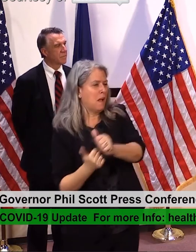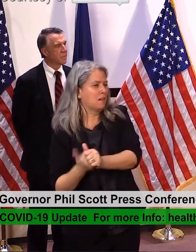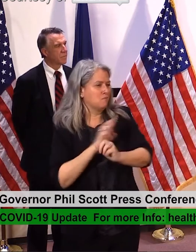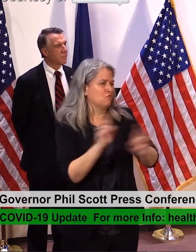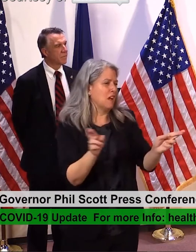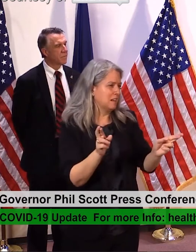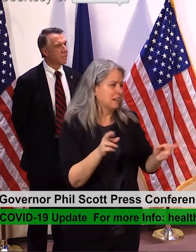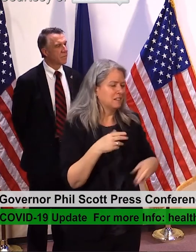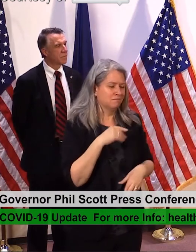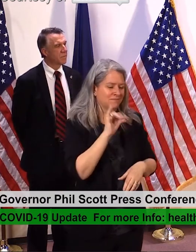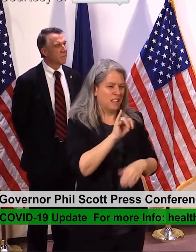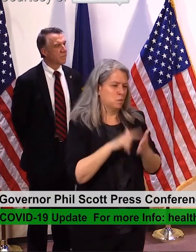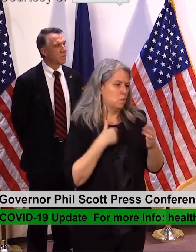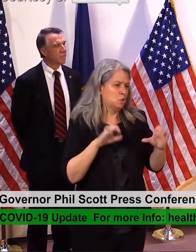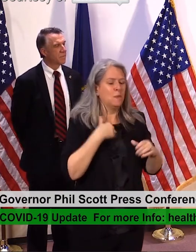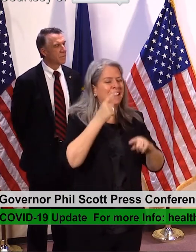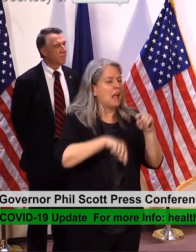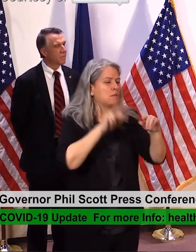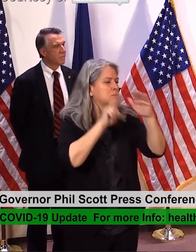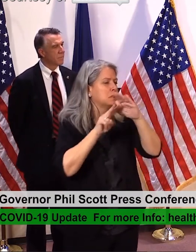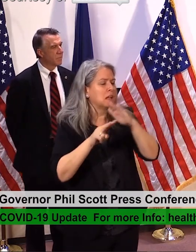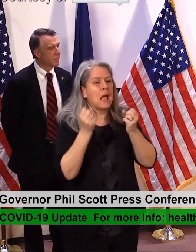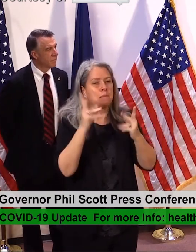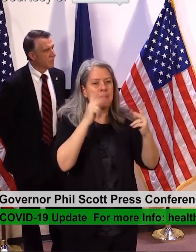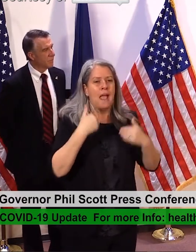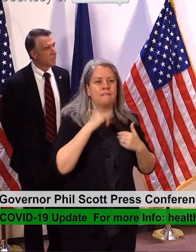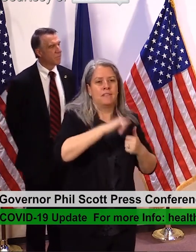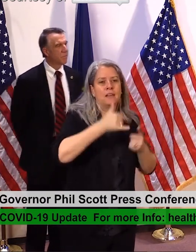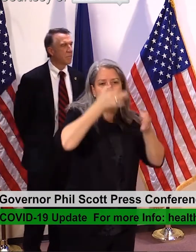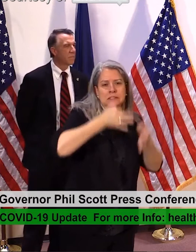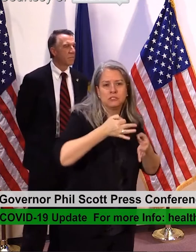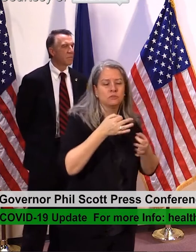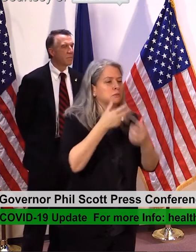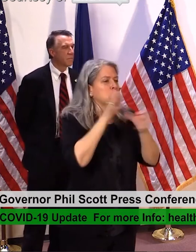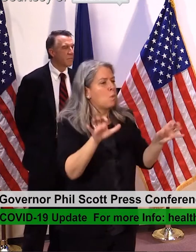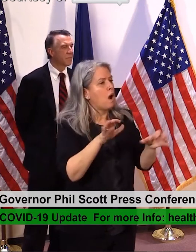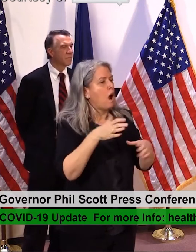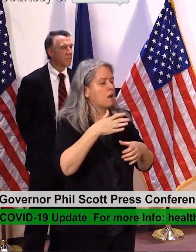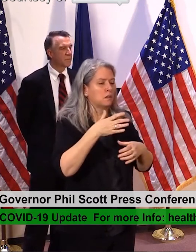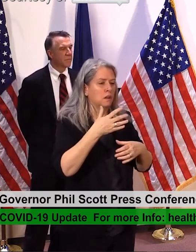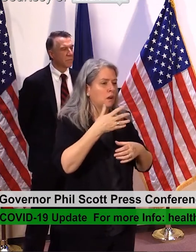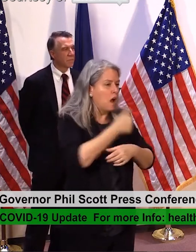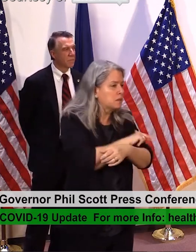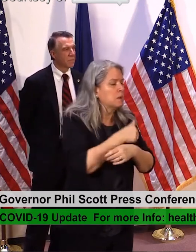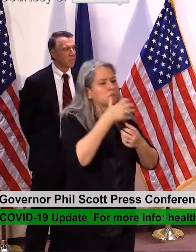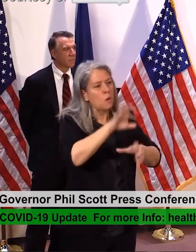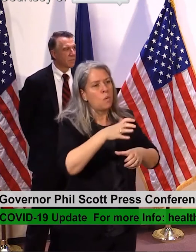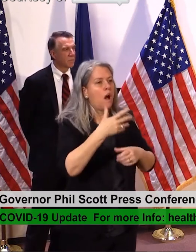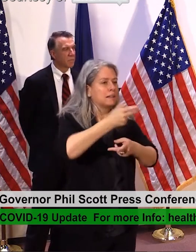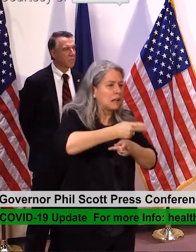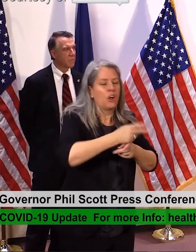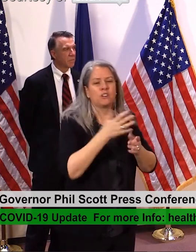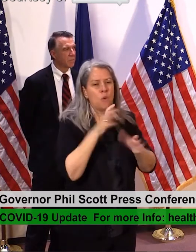and err on the side of making sure we can provide enough for the population rather than on the other side. The other part of that